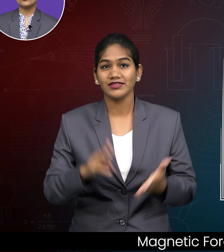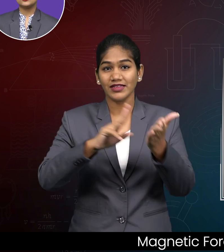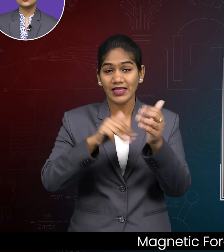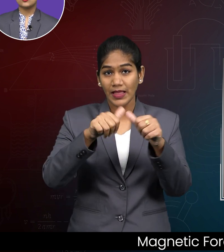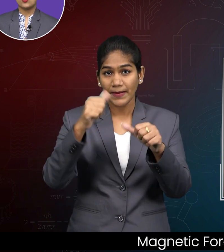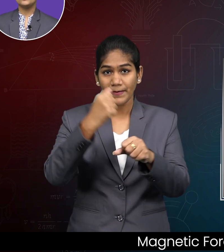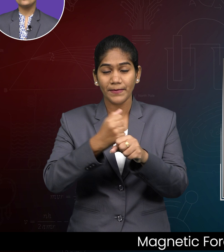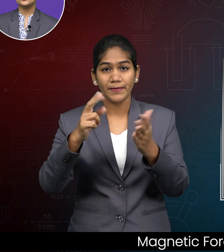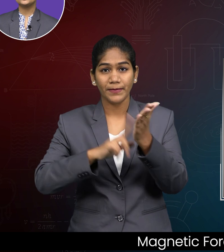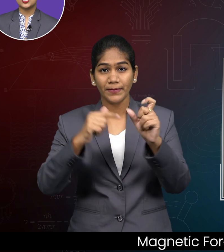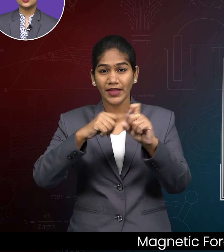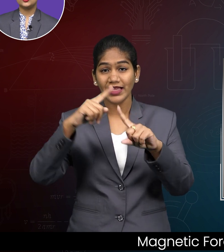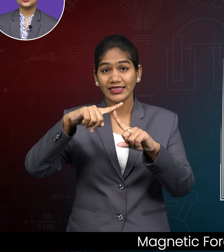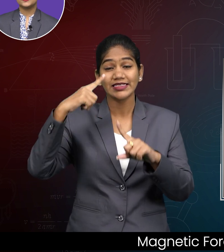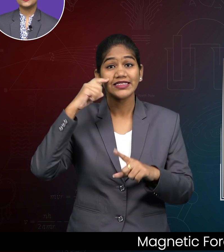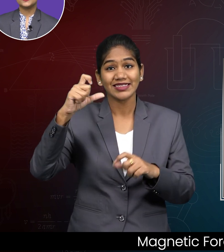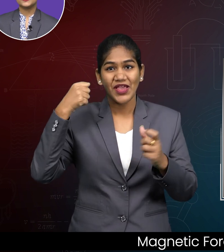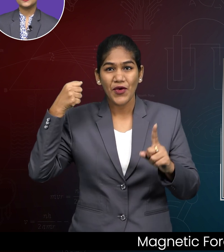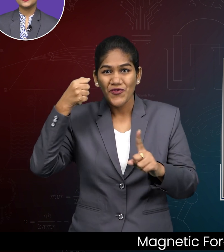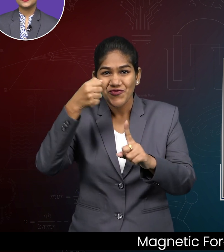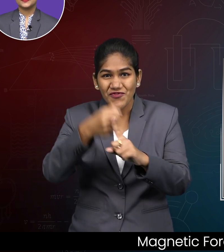magnetic force on moving charge,